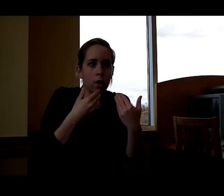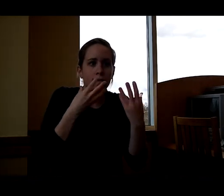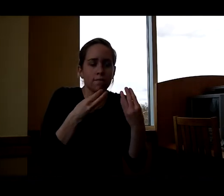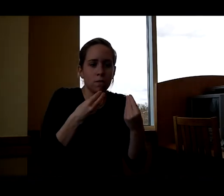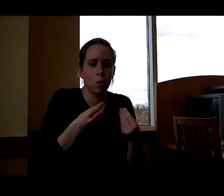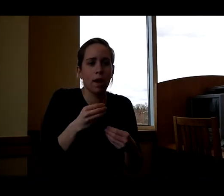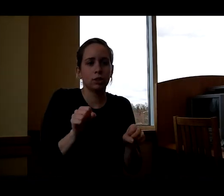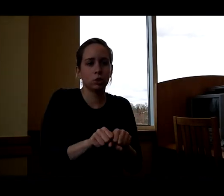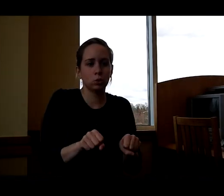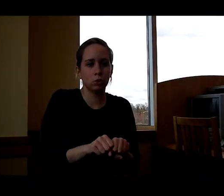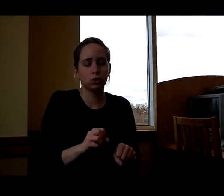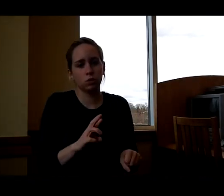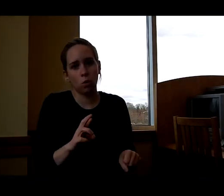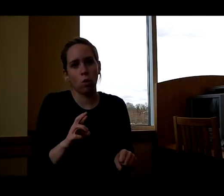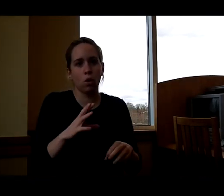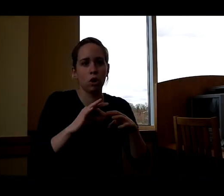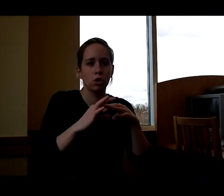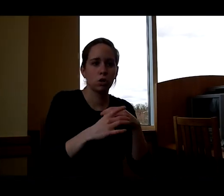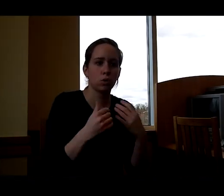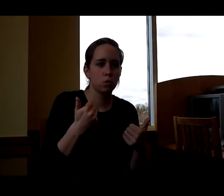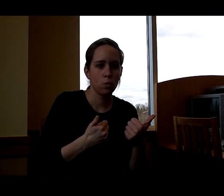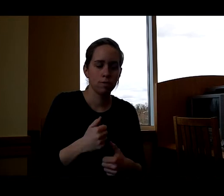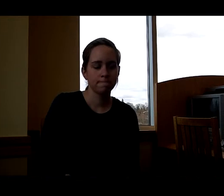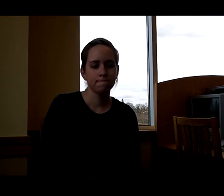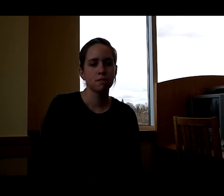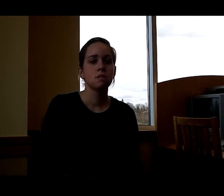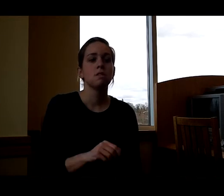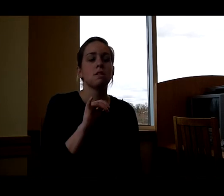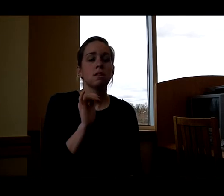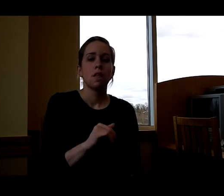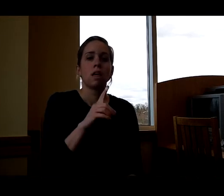set or my toes or whatever. That's the dew point.